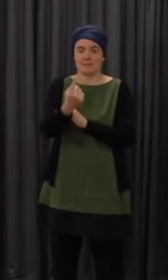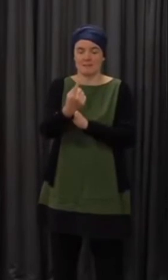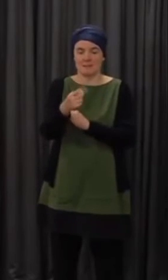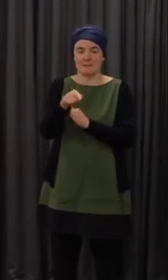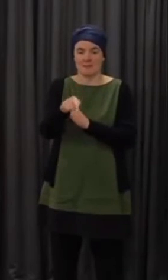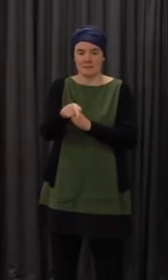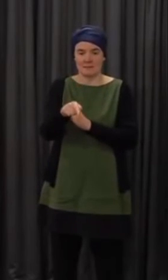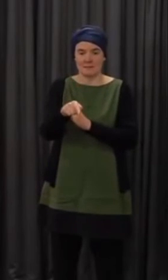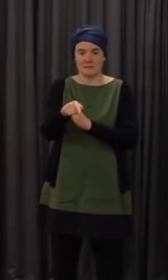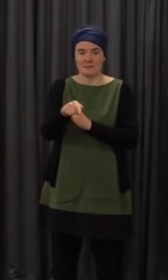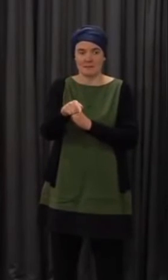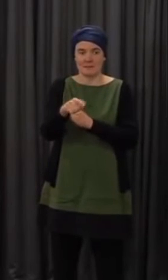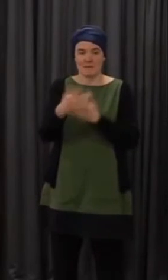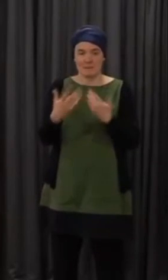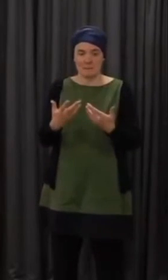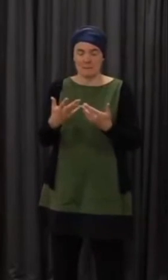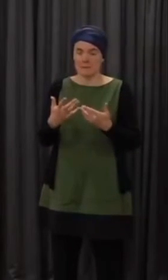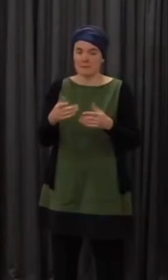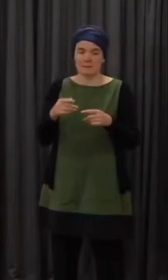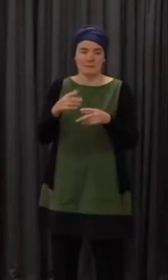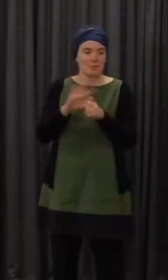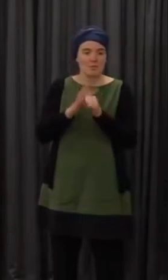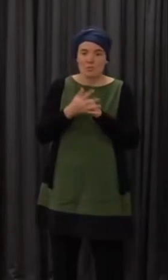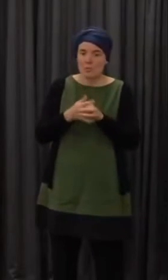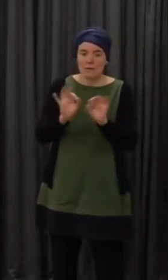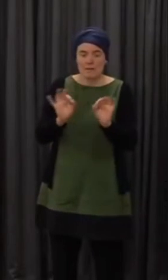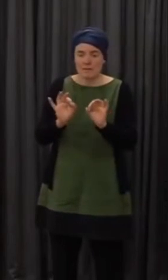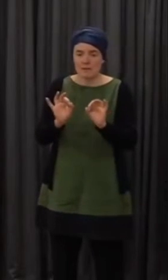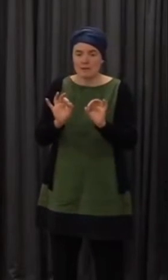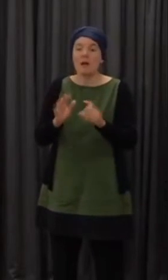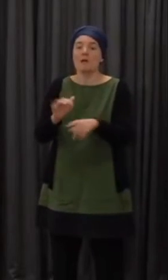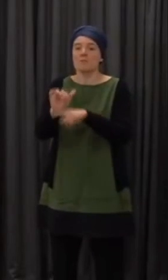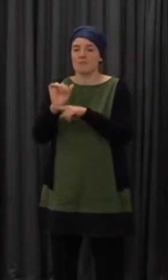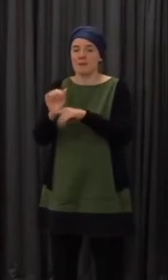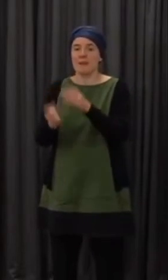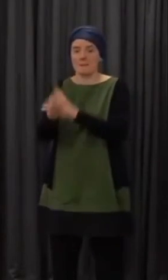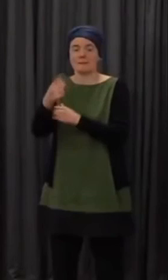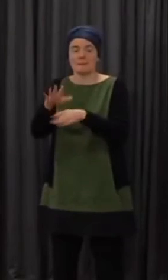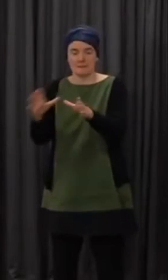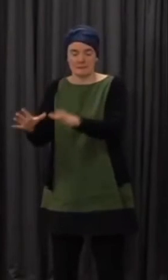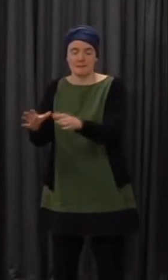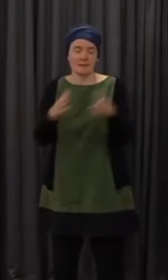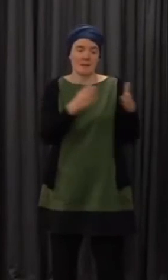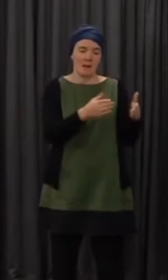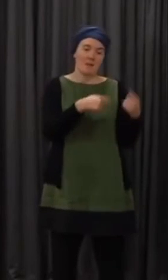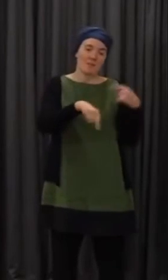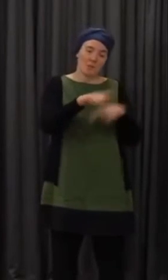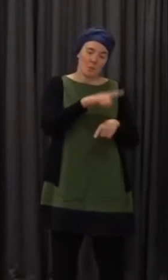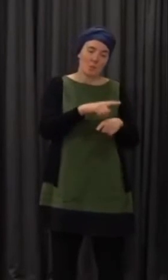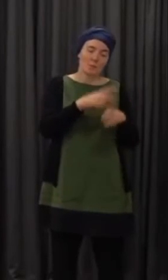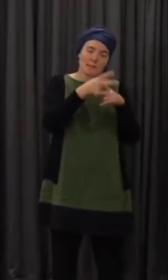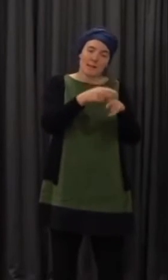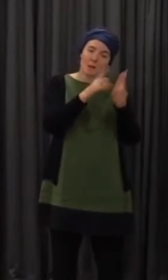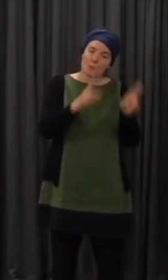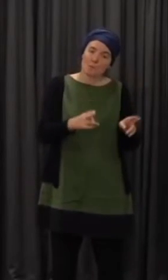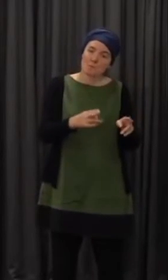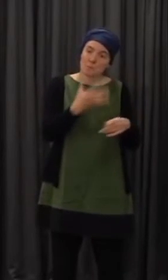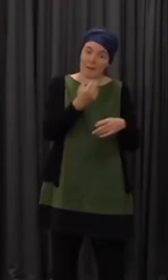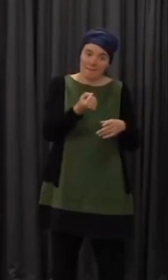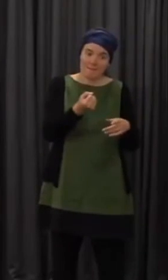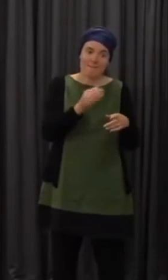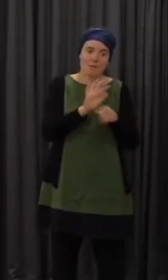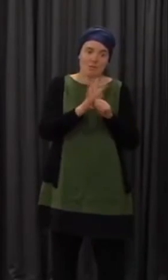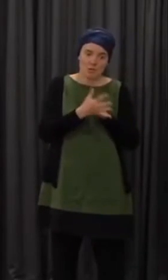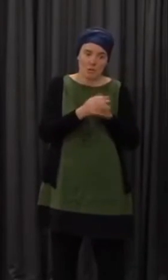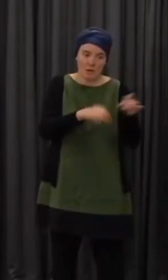homes where there isn't any today, and to do more to respond to care homes where coronavirus is in